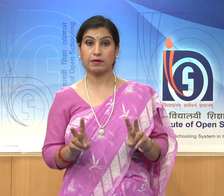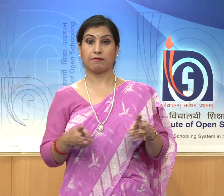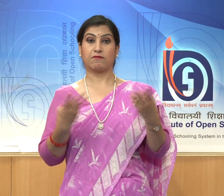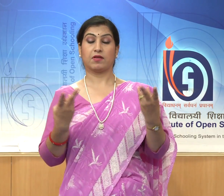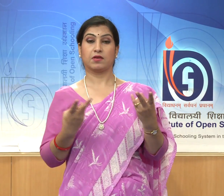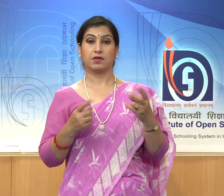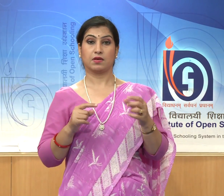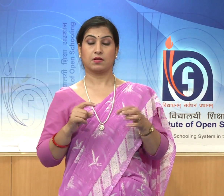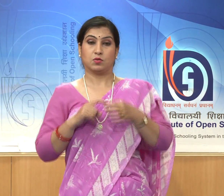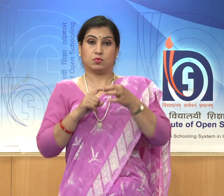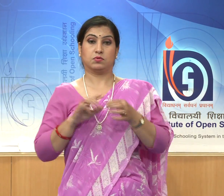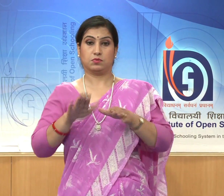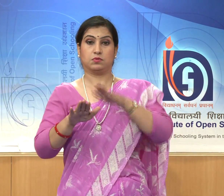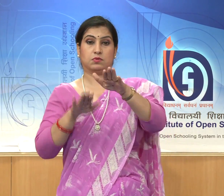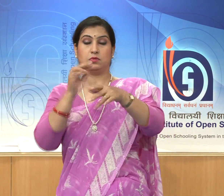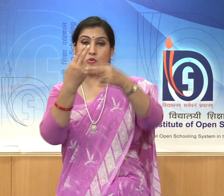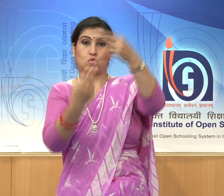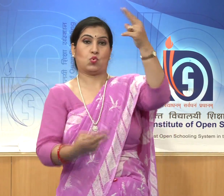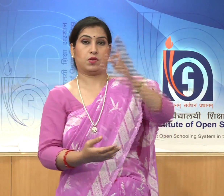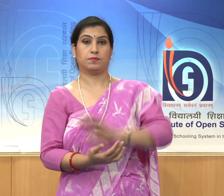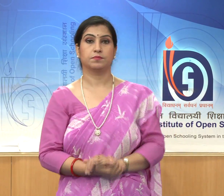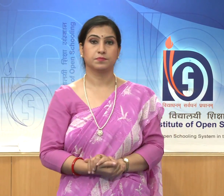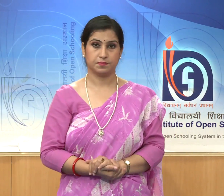different sequence of story